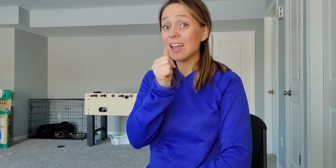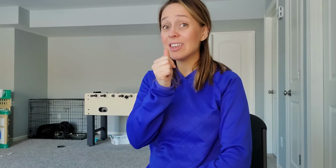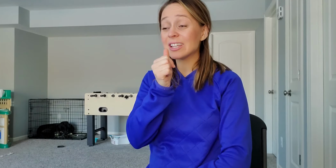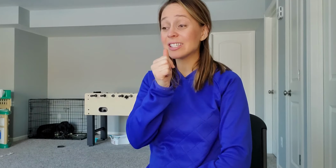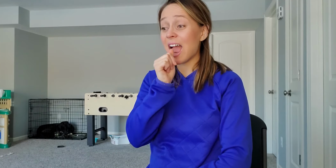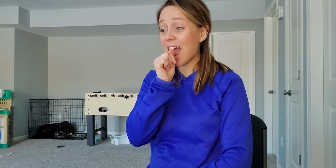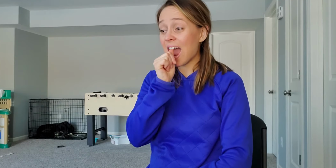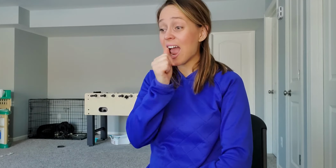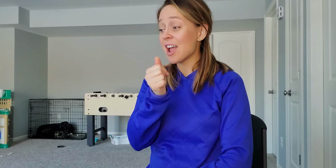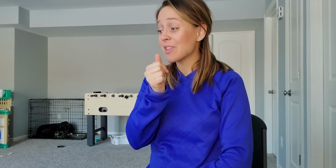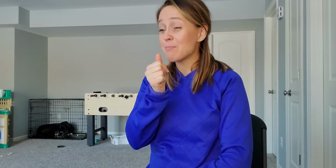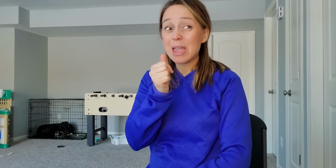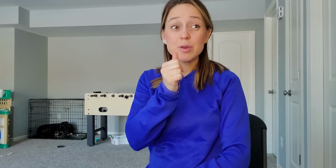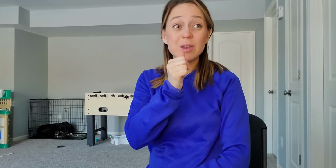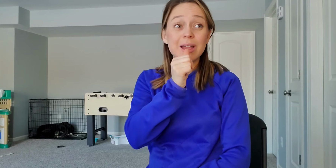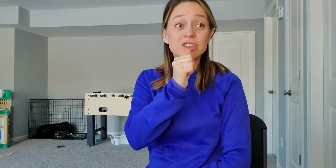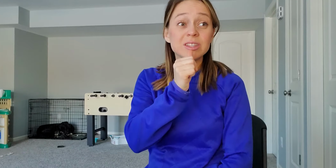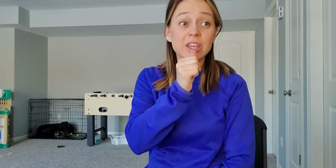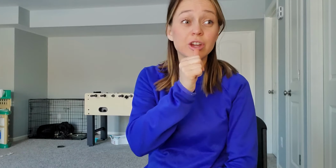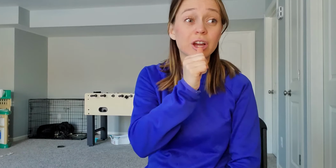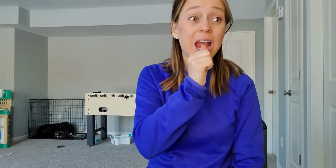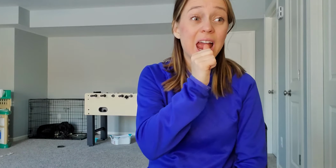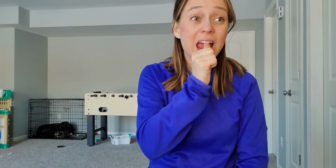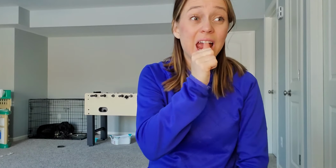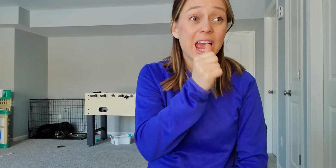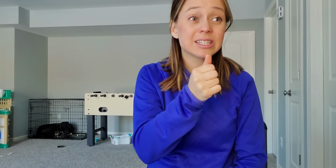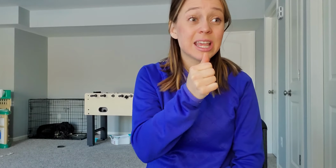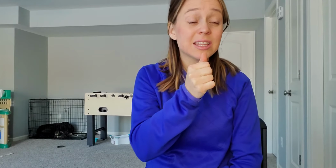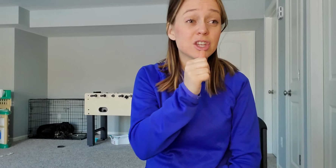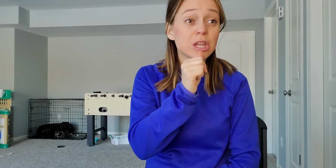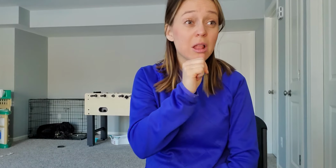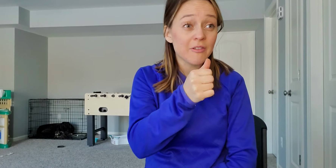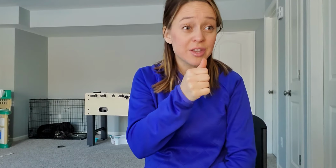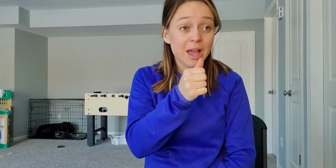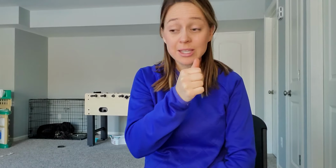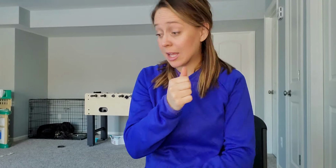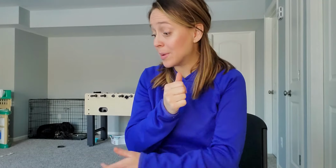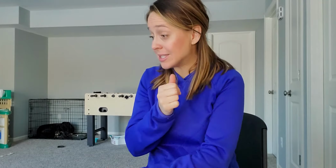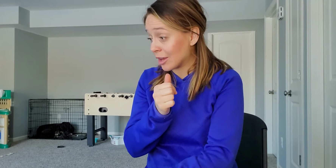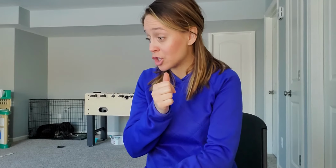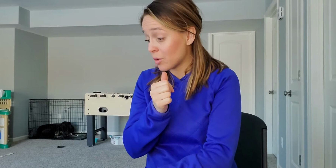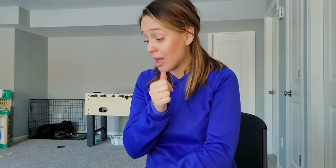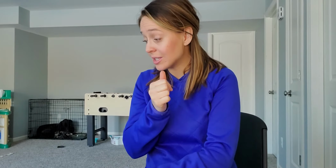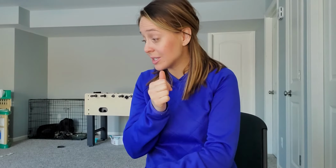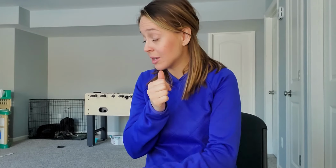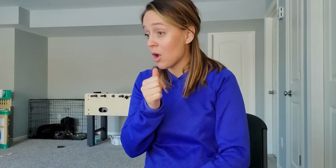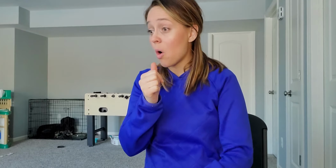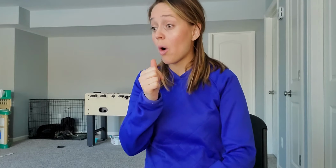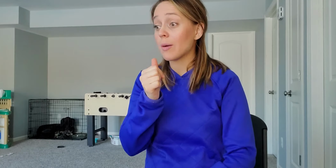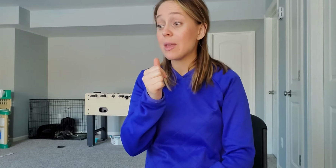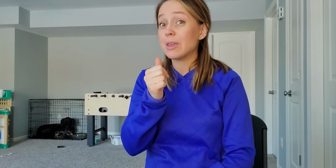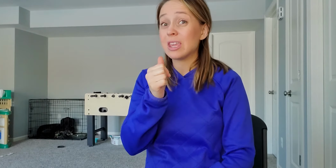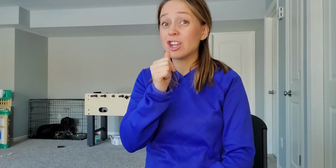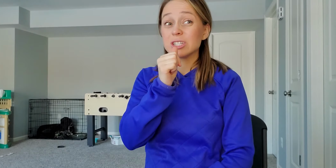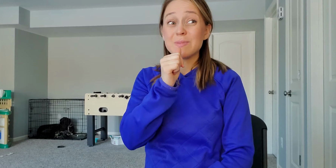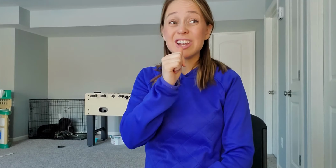Nut. Maybe you can imagine that you're taking the shell off the nut, like a pistachio nut. Or maybe you're just imagining